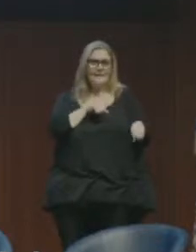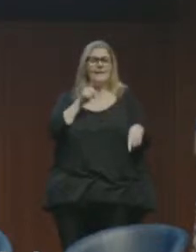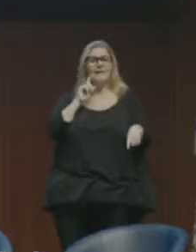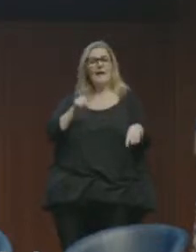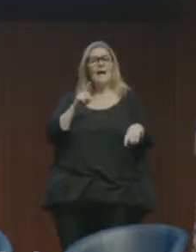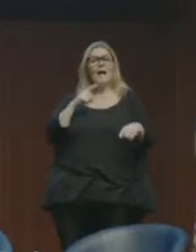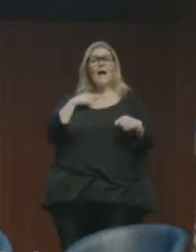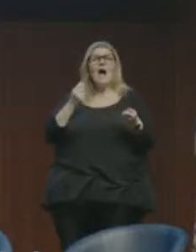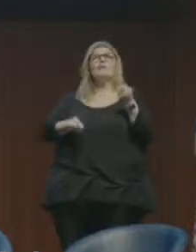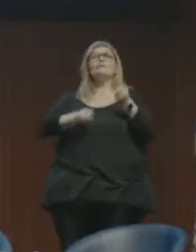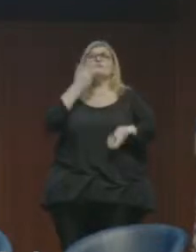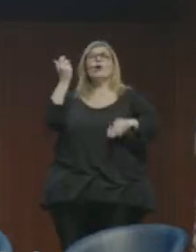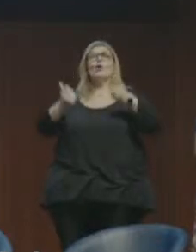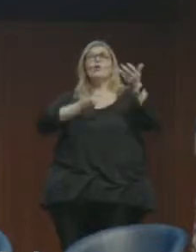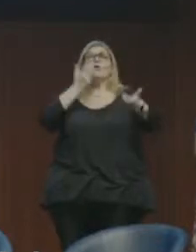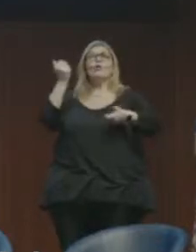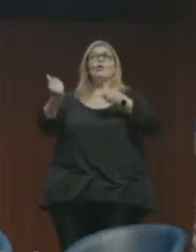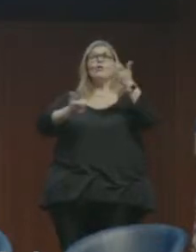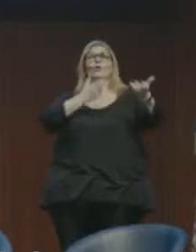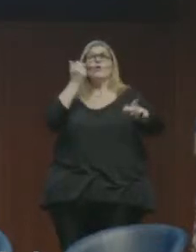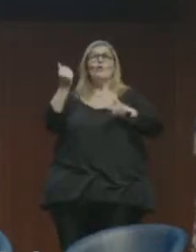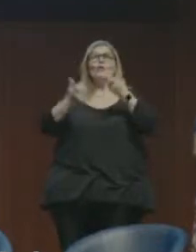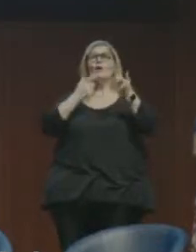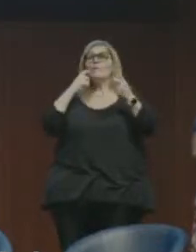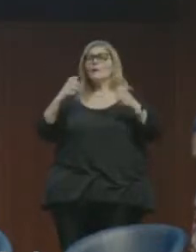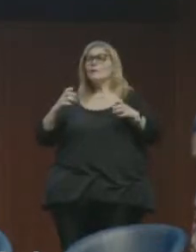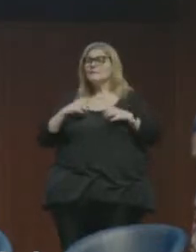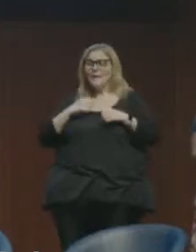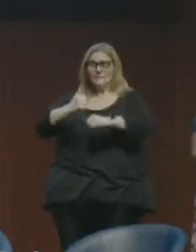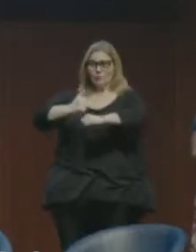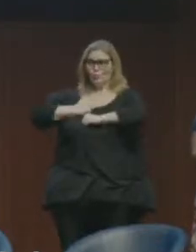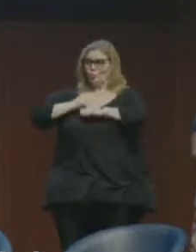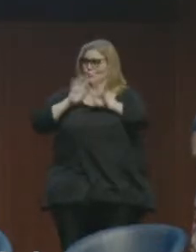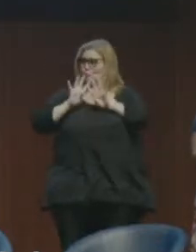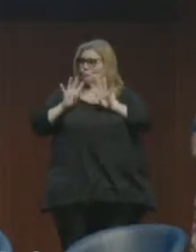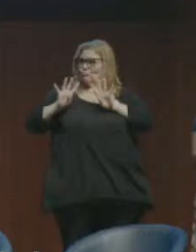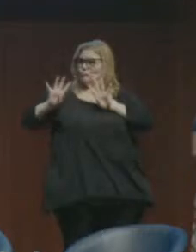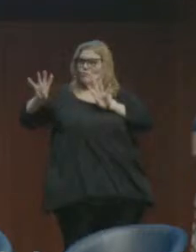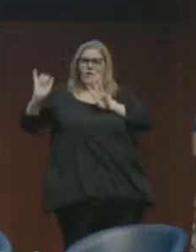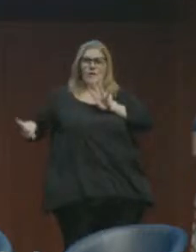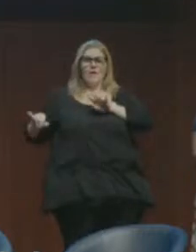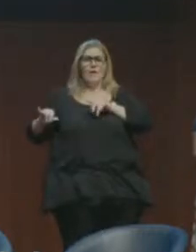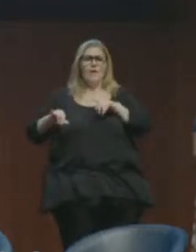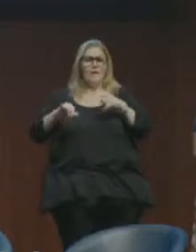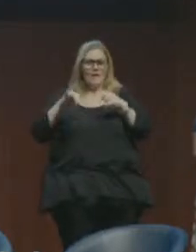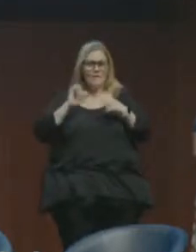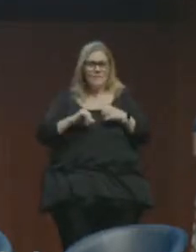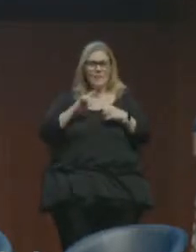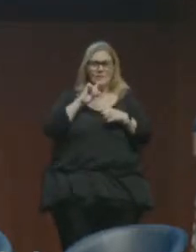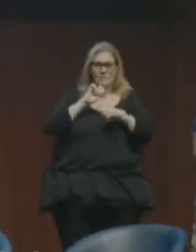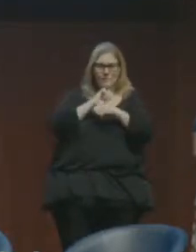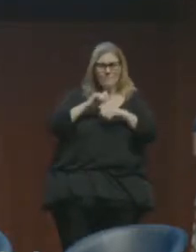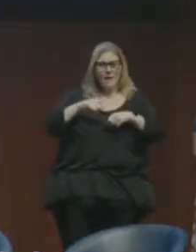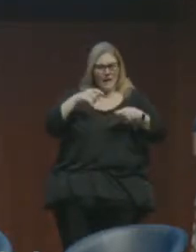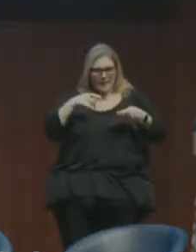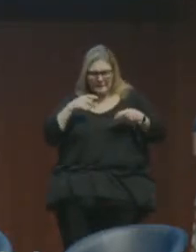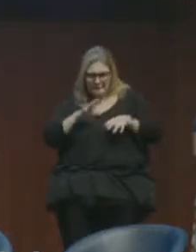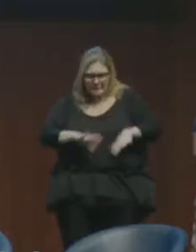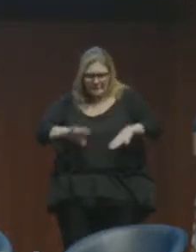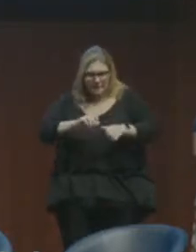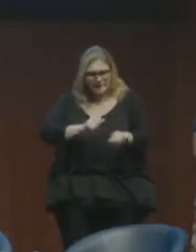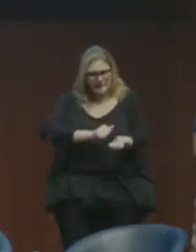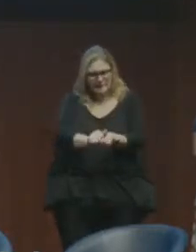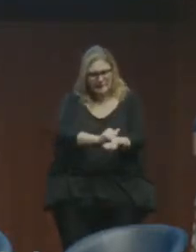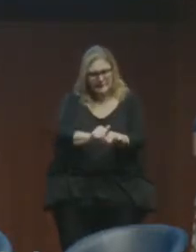Juggled 12 bottles standing like decorated soldiers along pearl pink enamel sink,